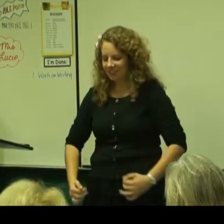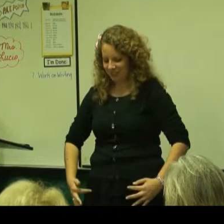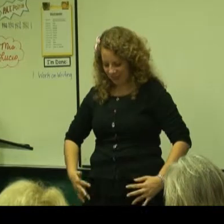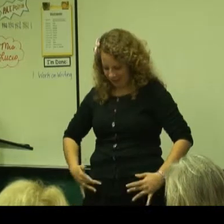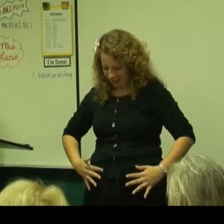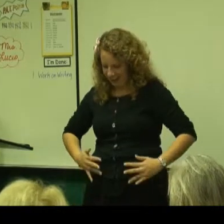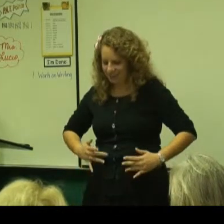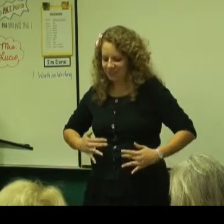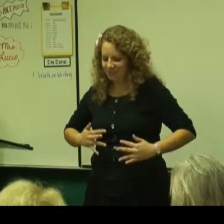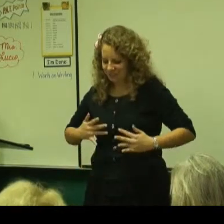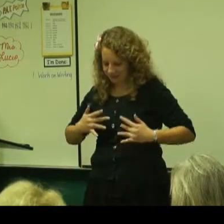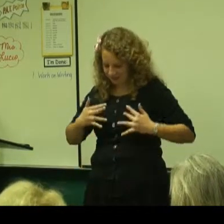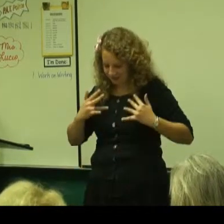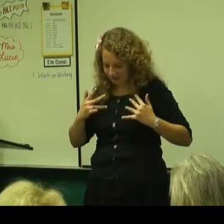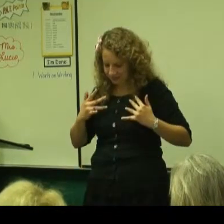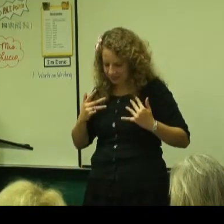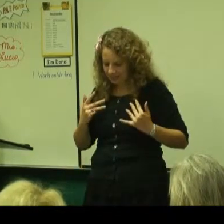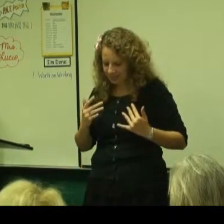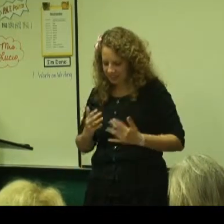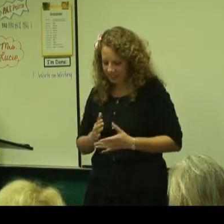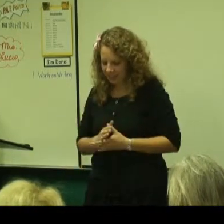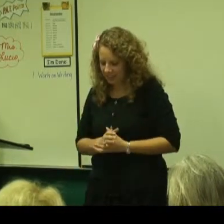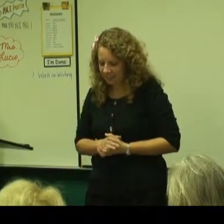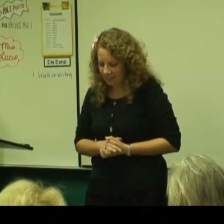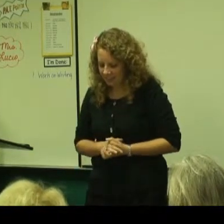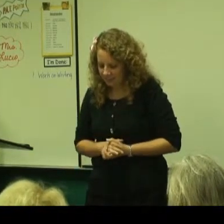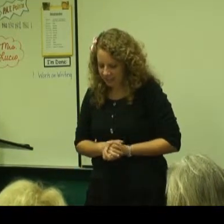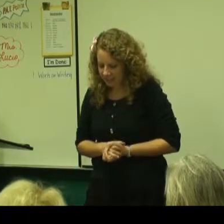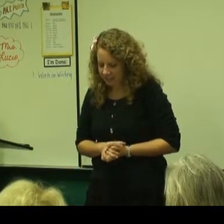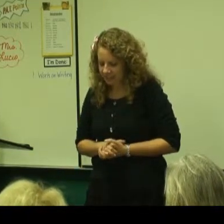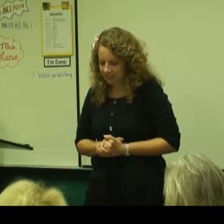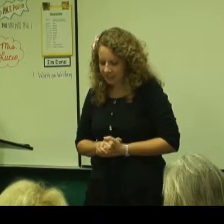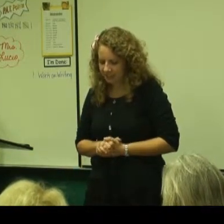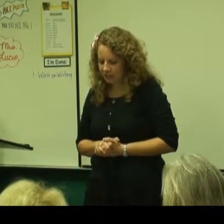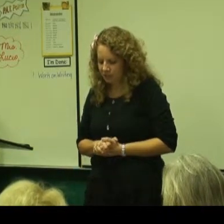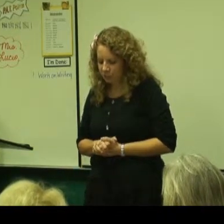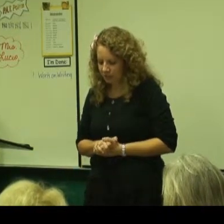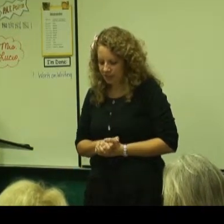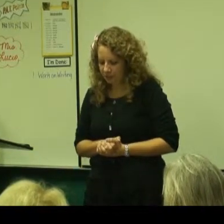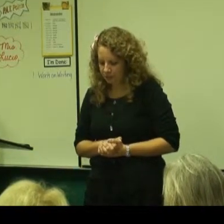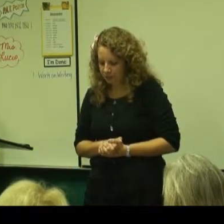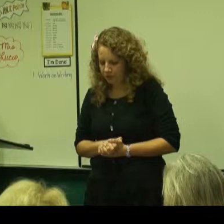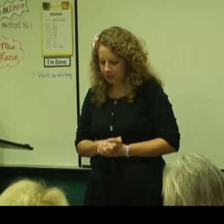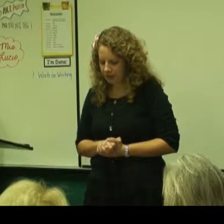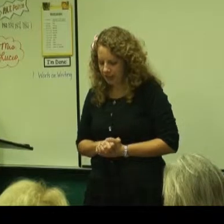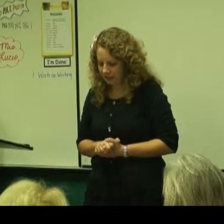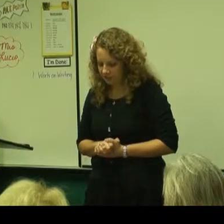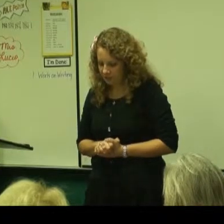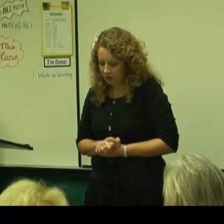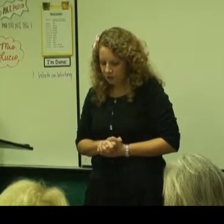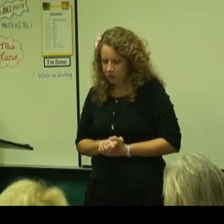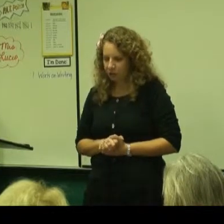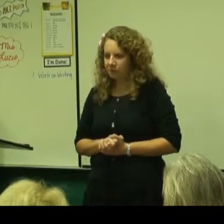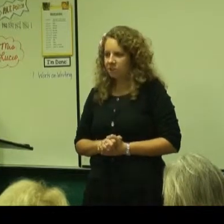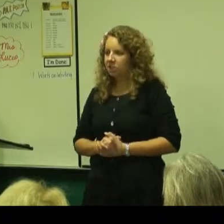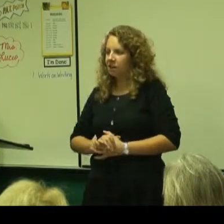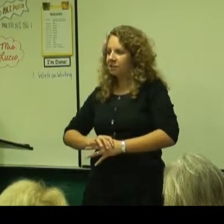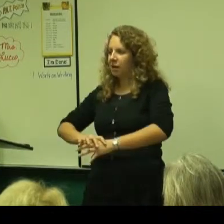is alive. Okay, and then it says love is the way, the truth, and the life. So are we just talking about